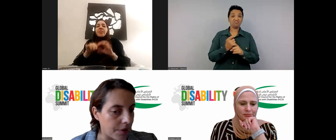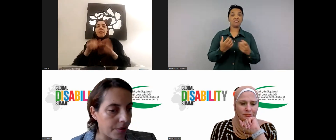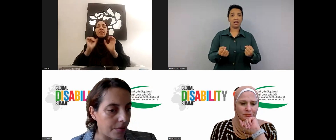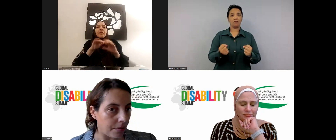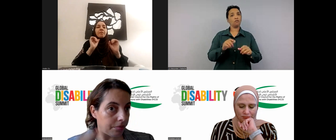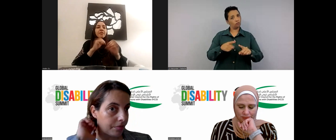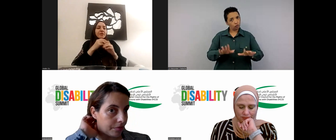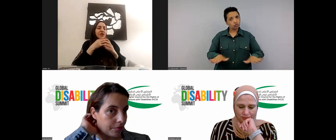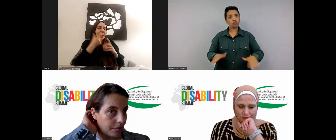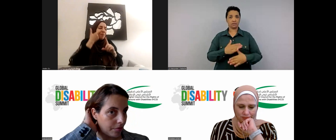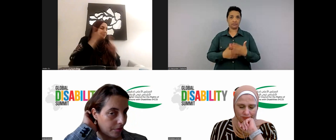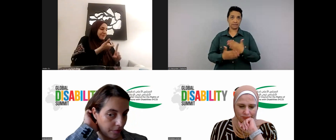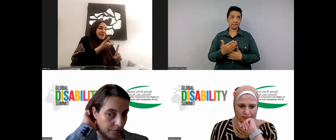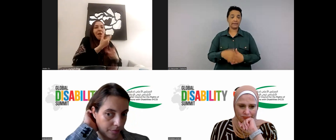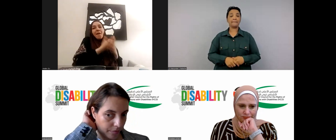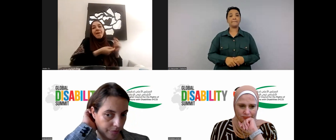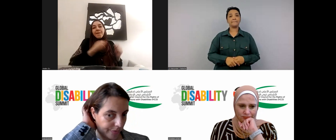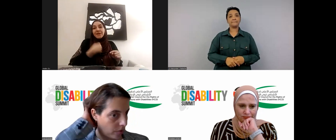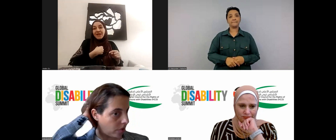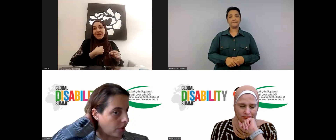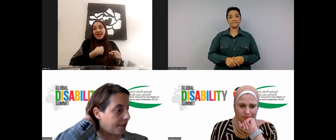disabilities, and this